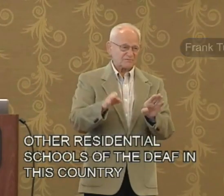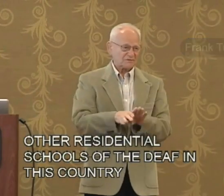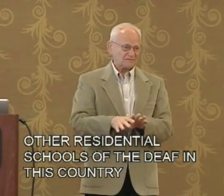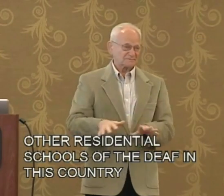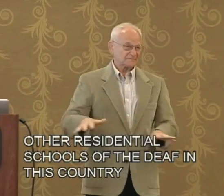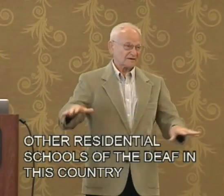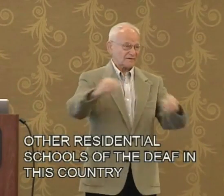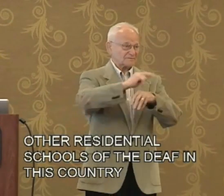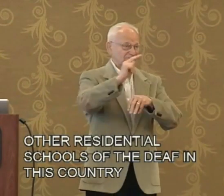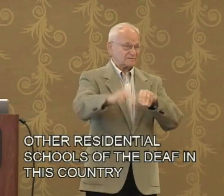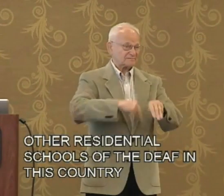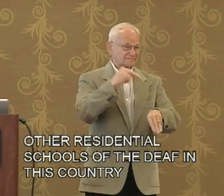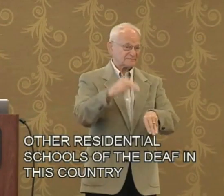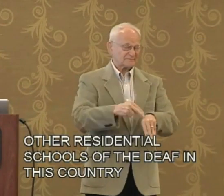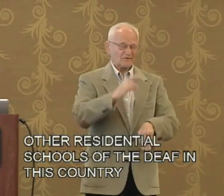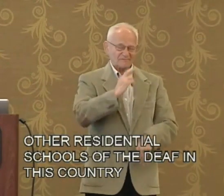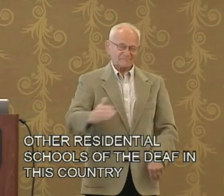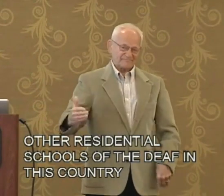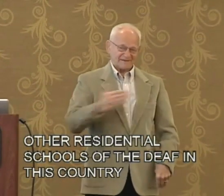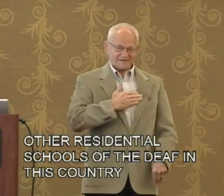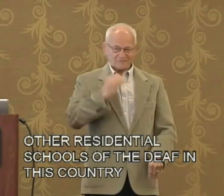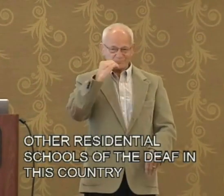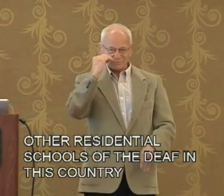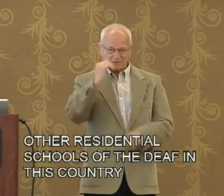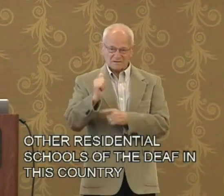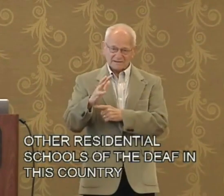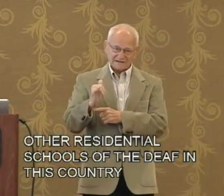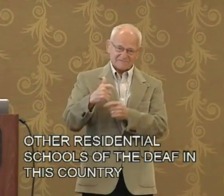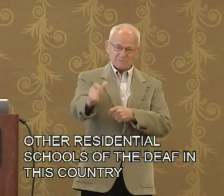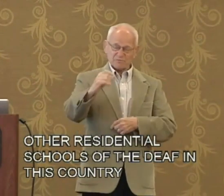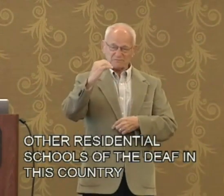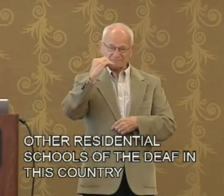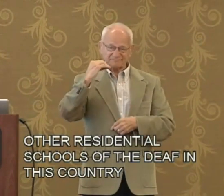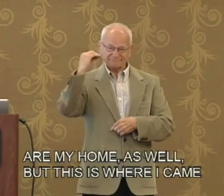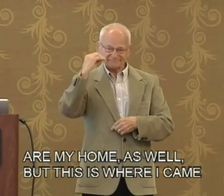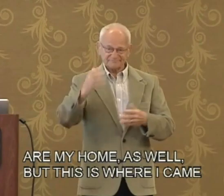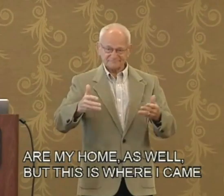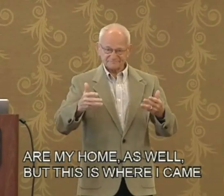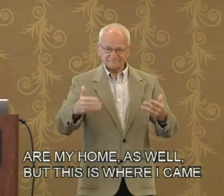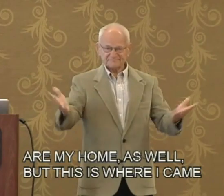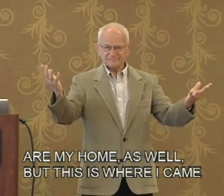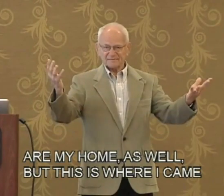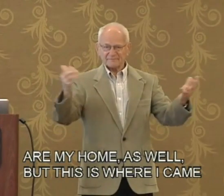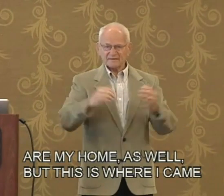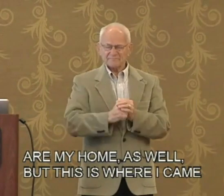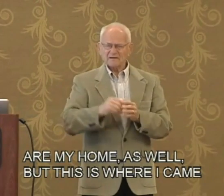schools of the Deaf in this country are my home as well. But this is where I came from.